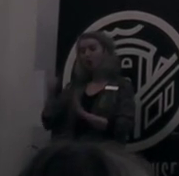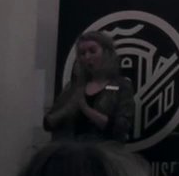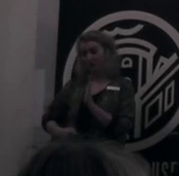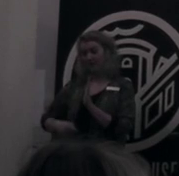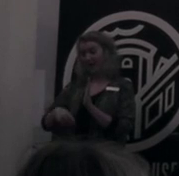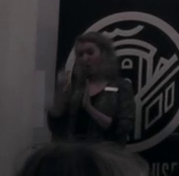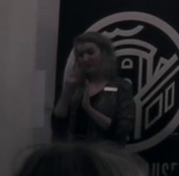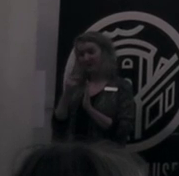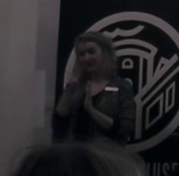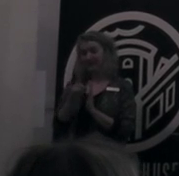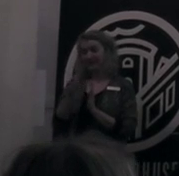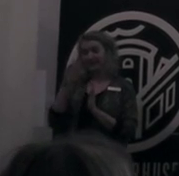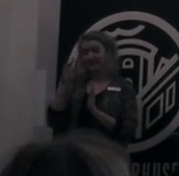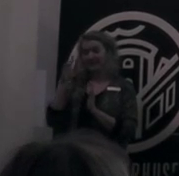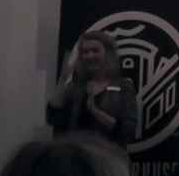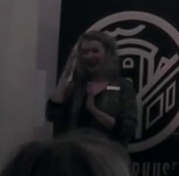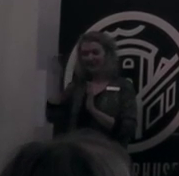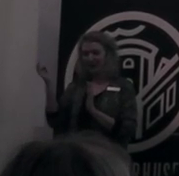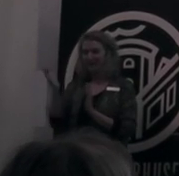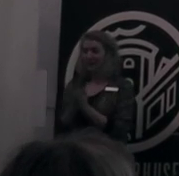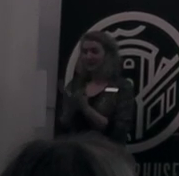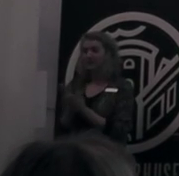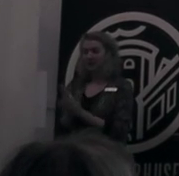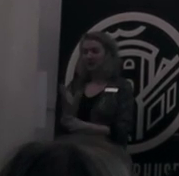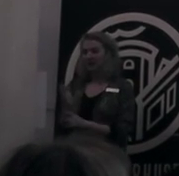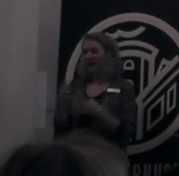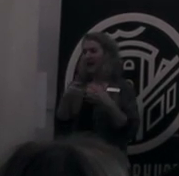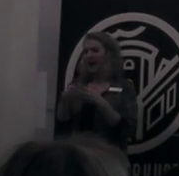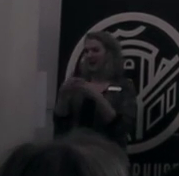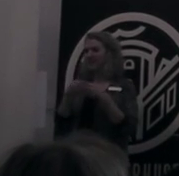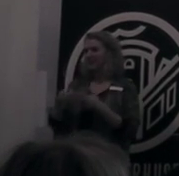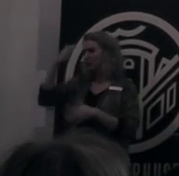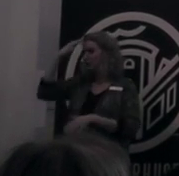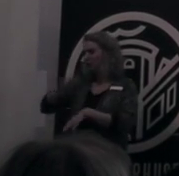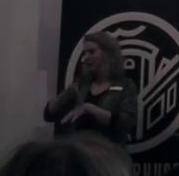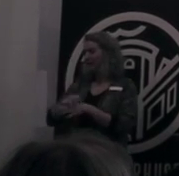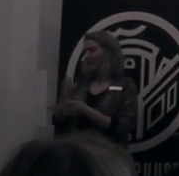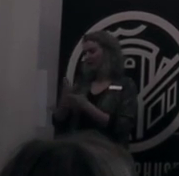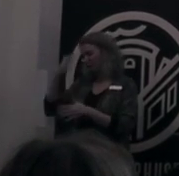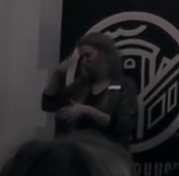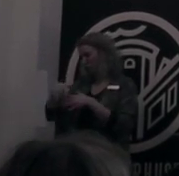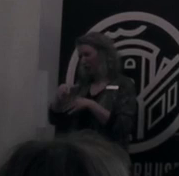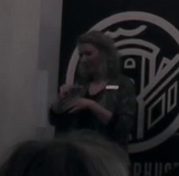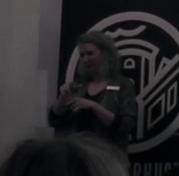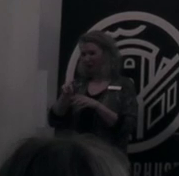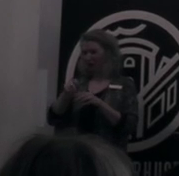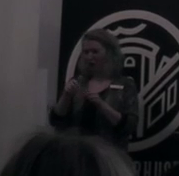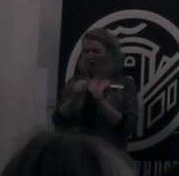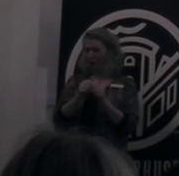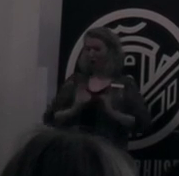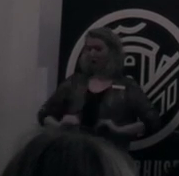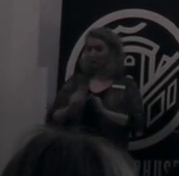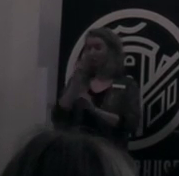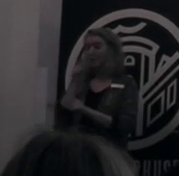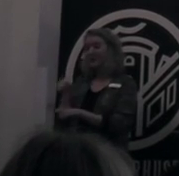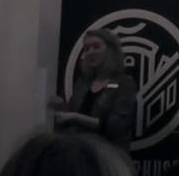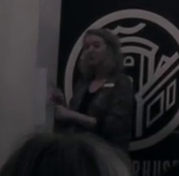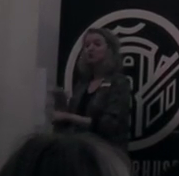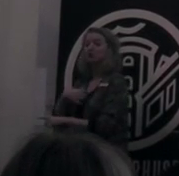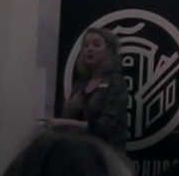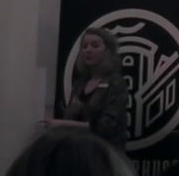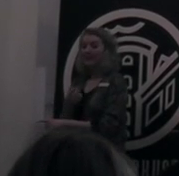even. And it was considered a severe mental illness by the American Psychiatric and Psychological Association. They were still doing